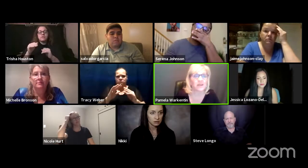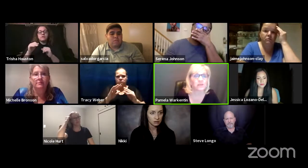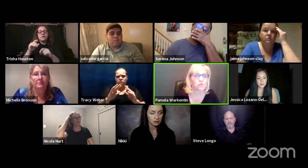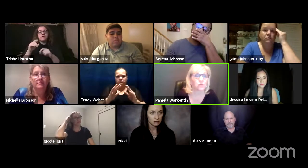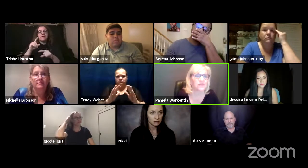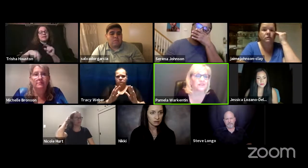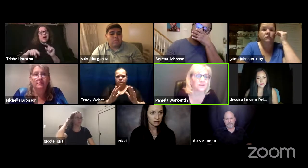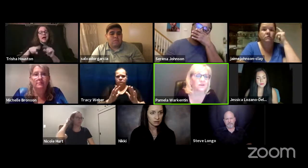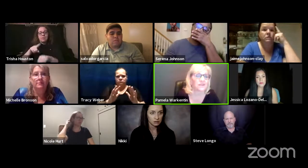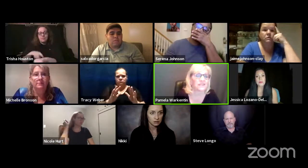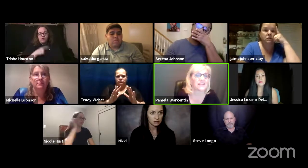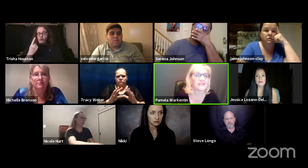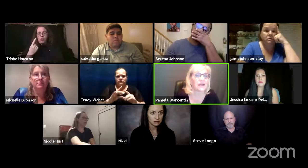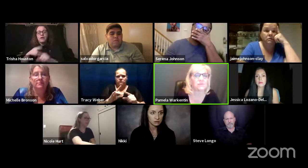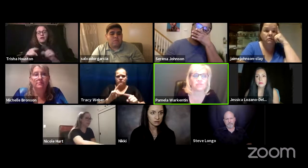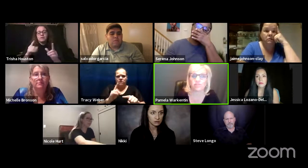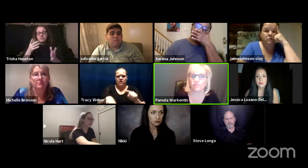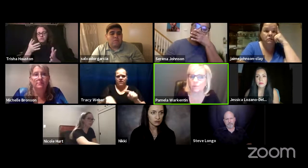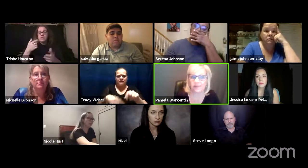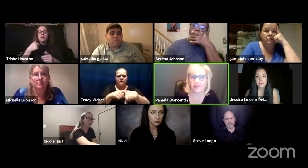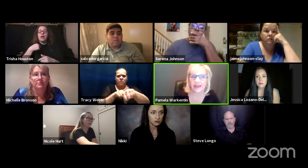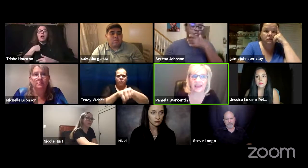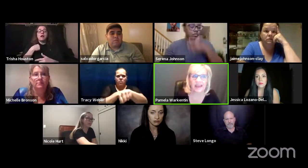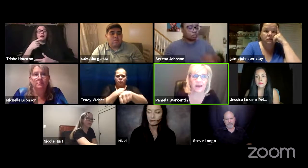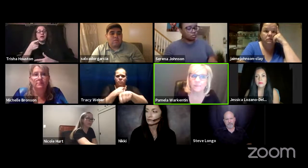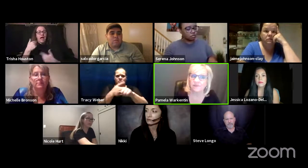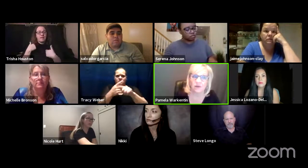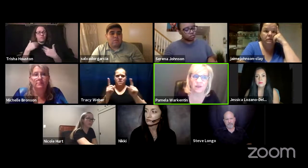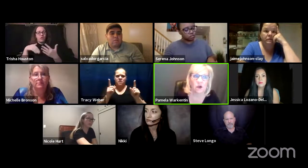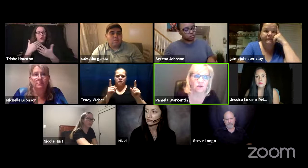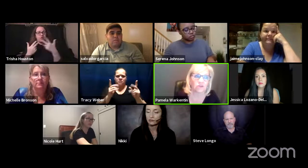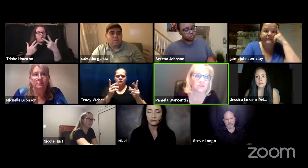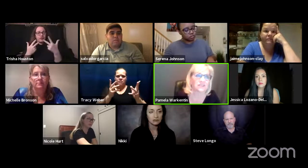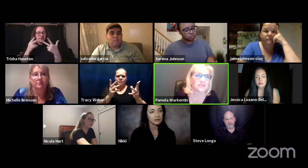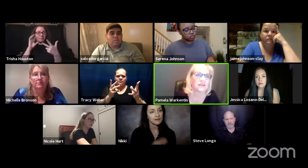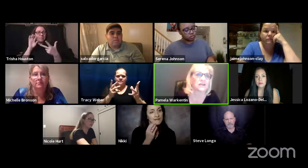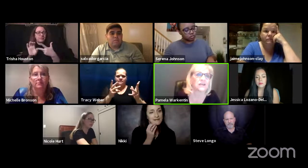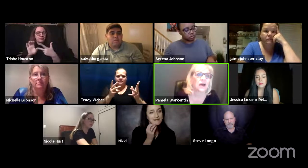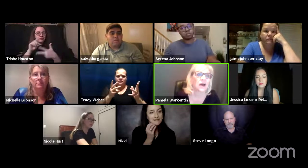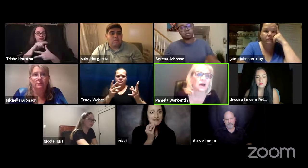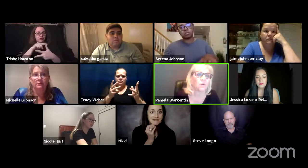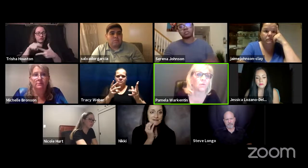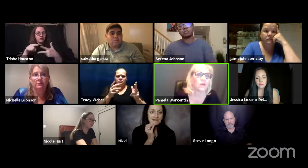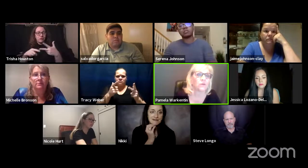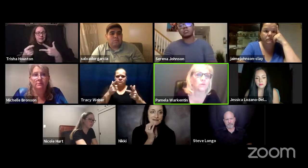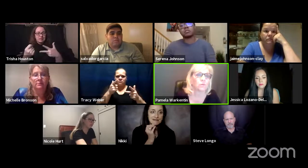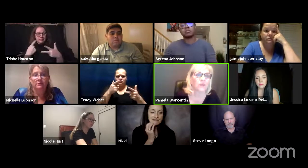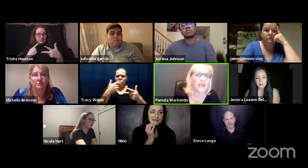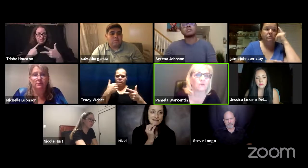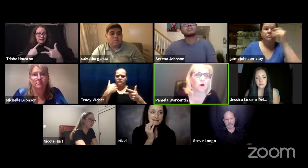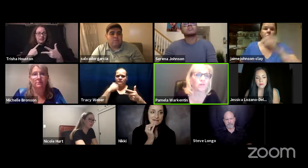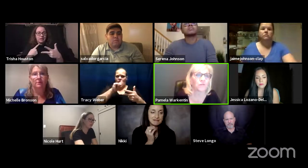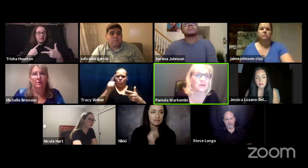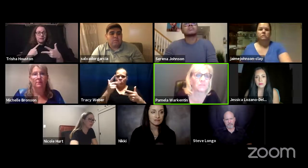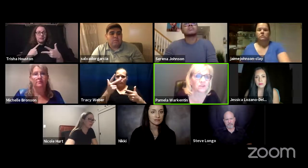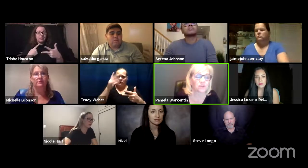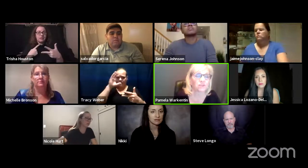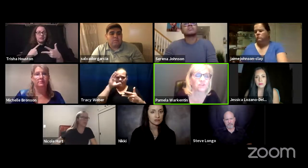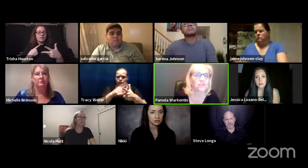make sure that there is a time constraint with that. It cannot be very long, Jessica. We have all three pictures that